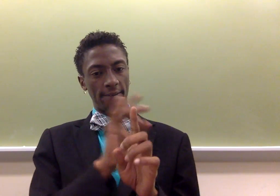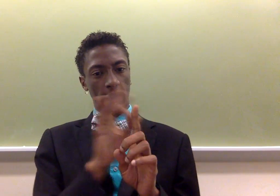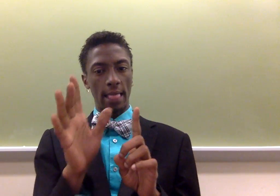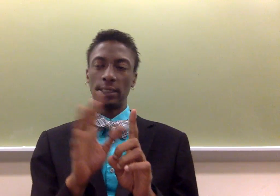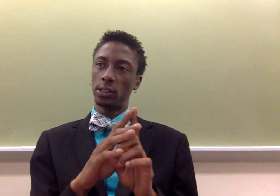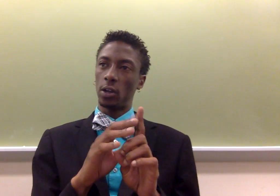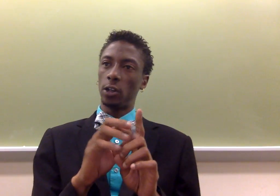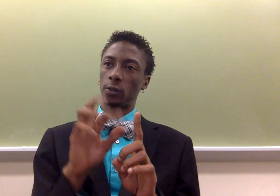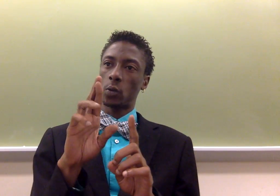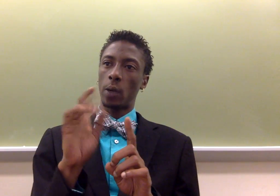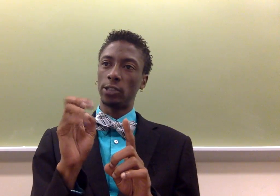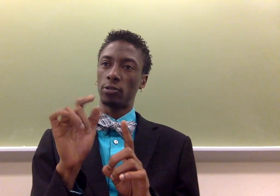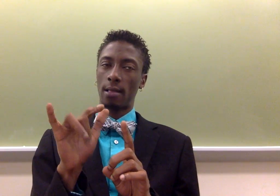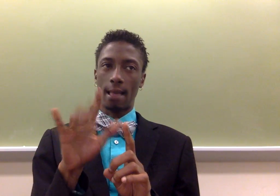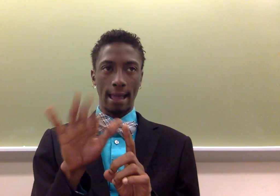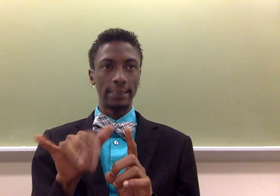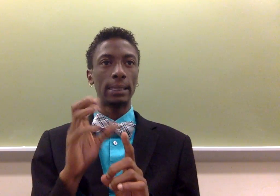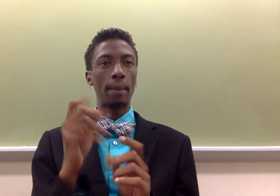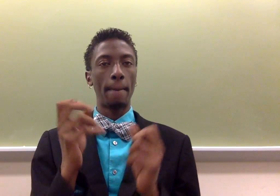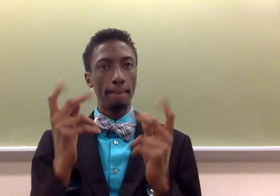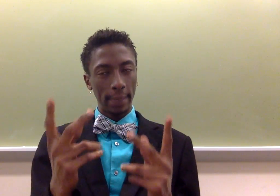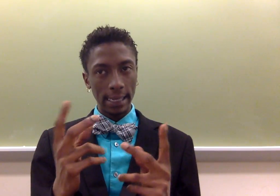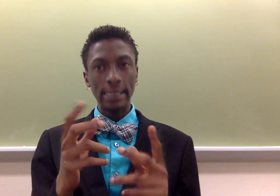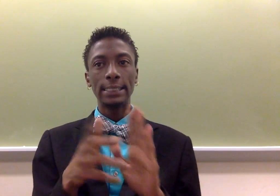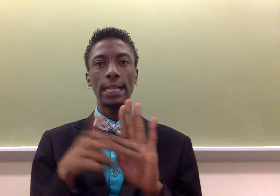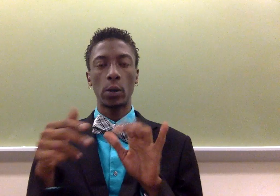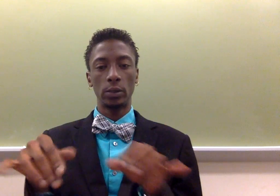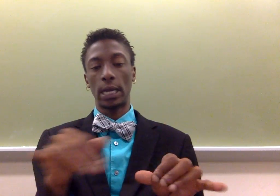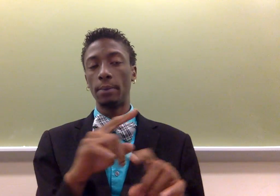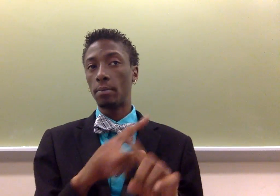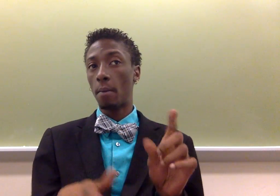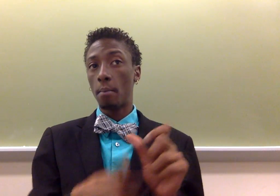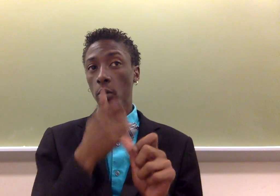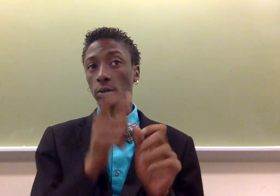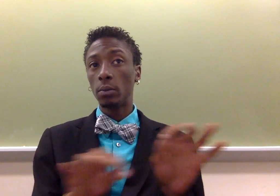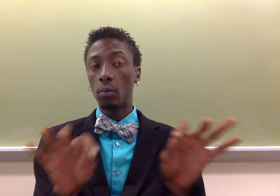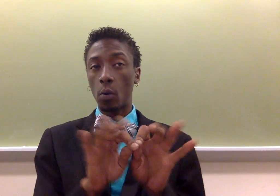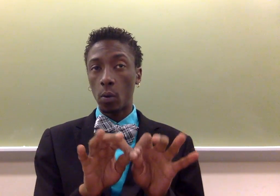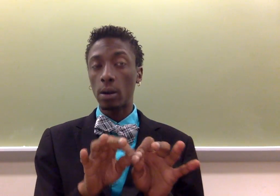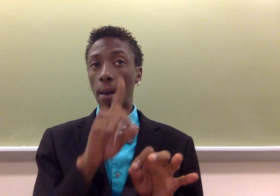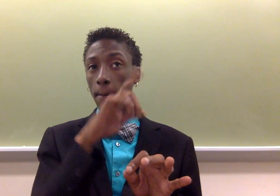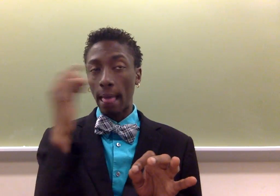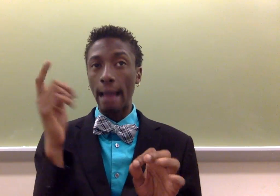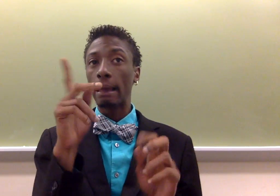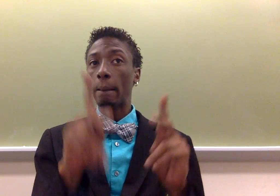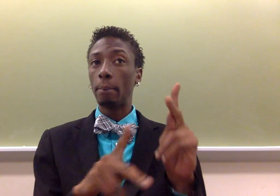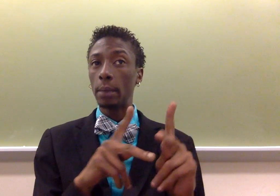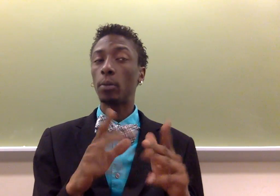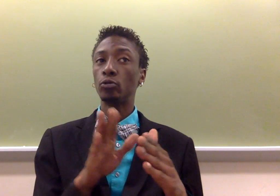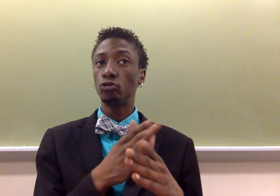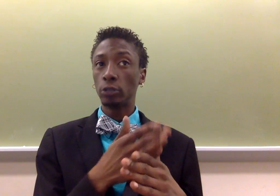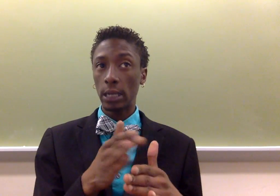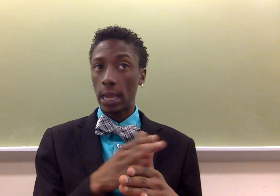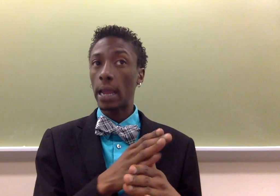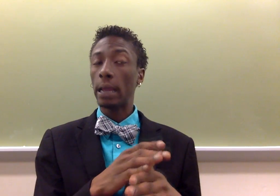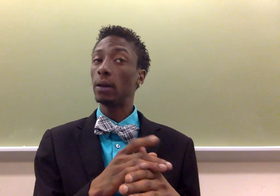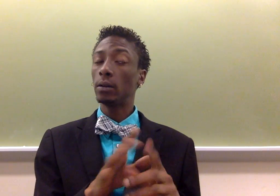most important one that black women share is that as black people, more of a threat